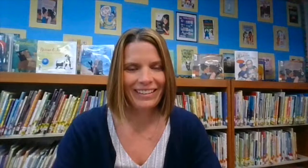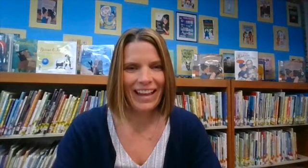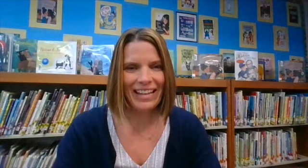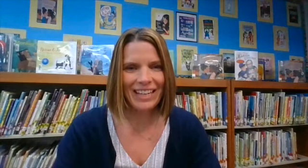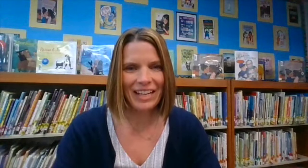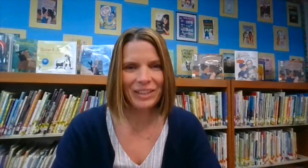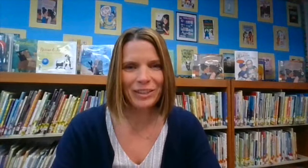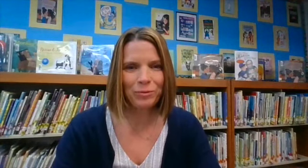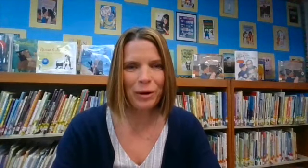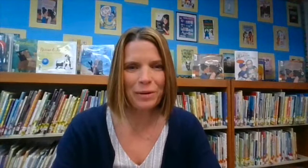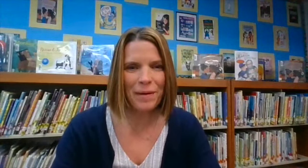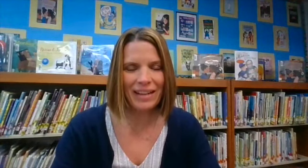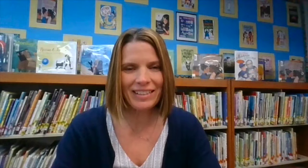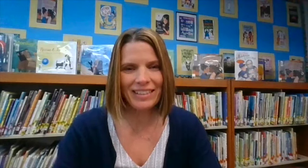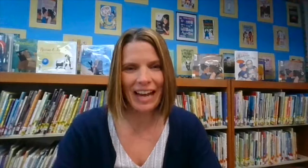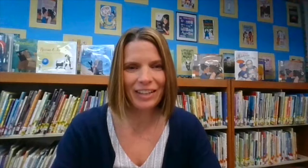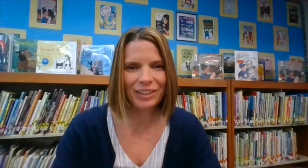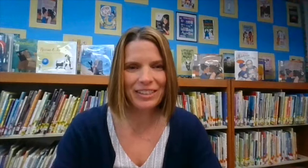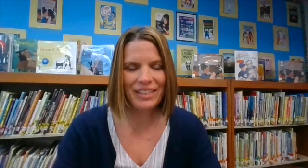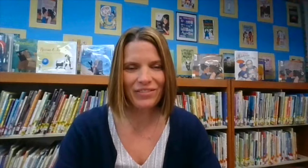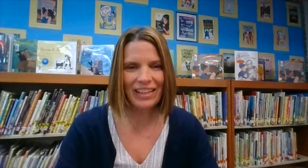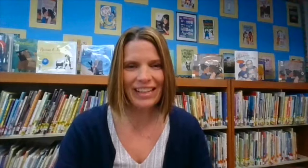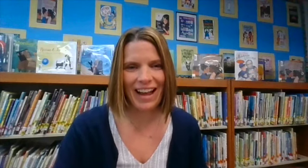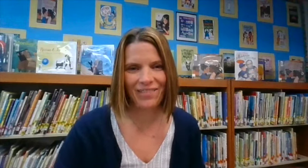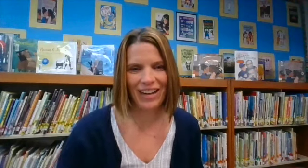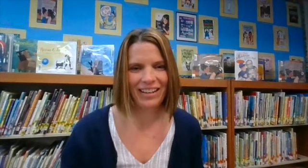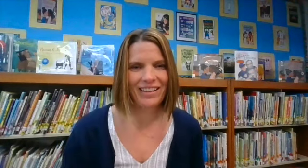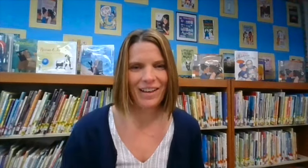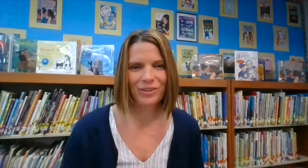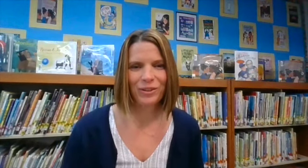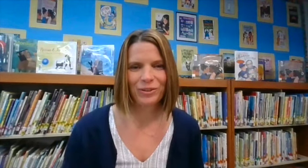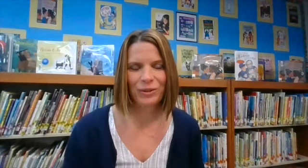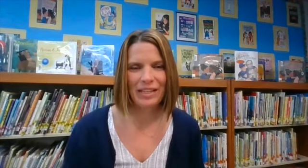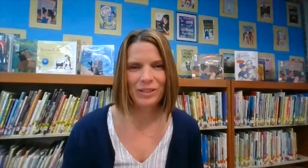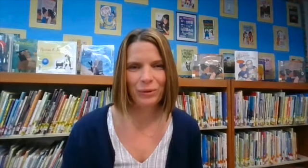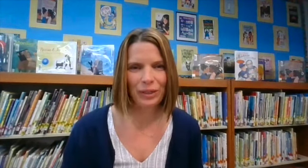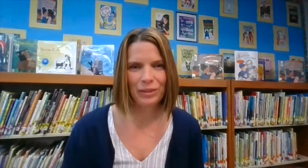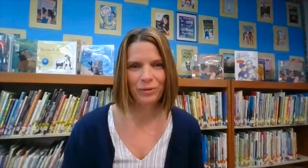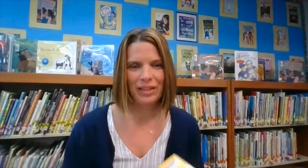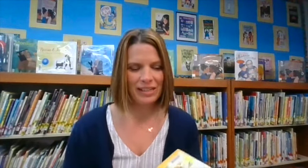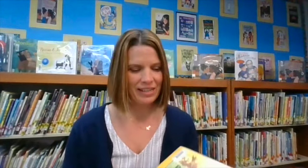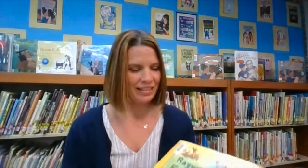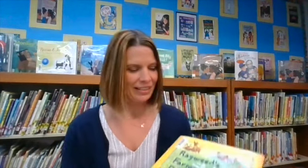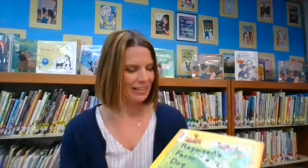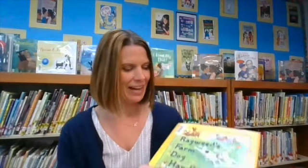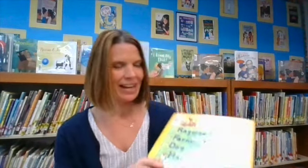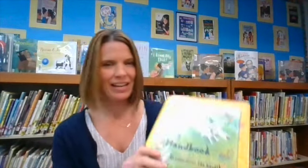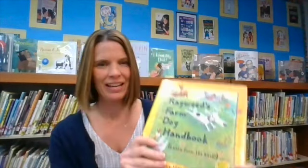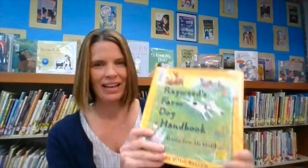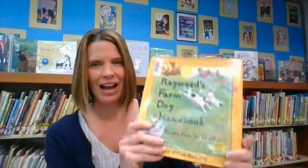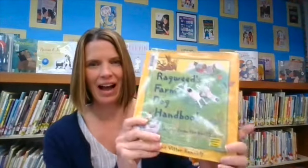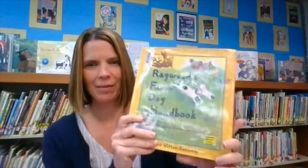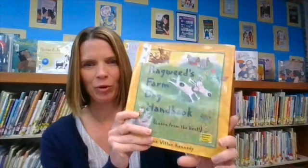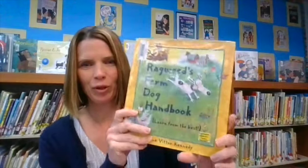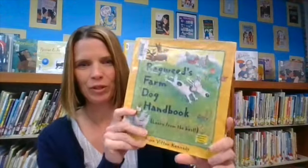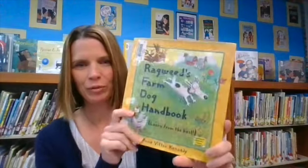Hey Tigers, welcome back to Tiger TV. I've got another great story to read. Today, I'm going to